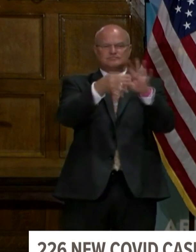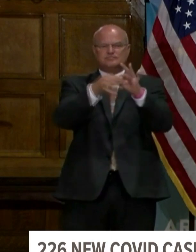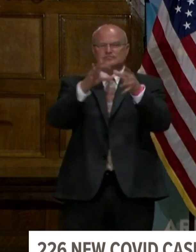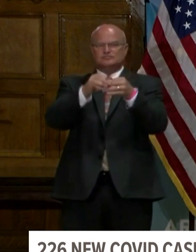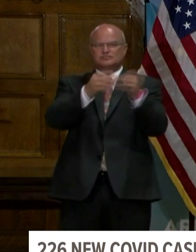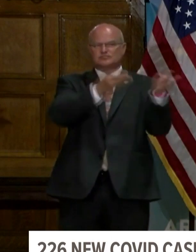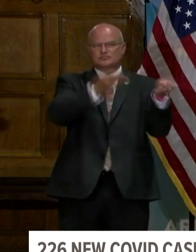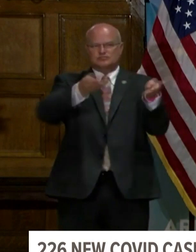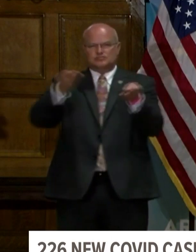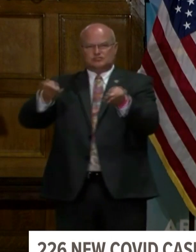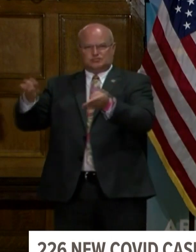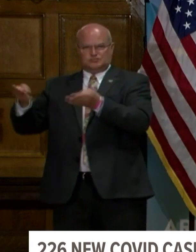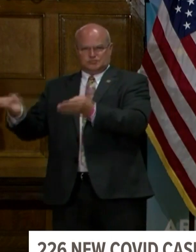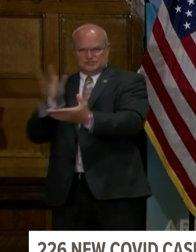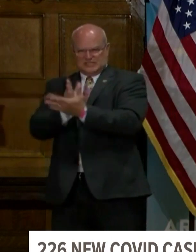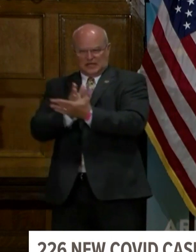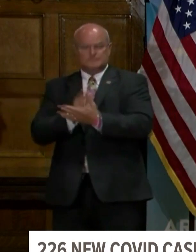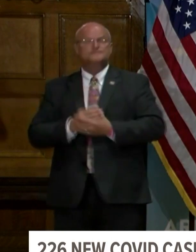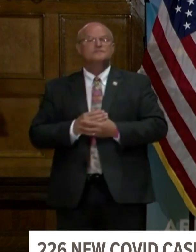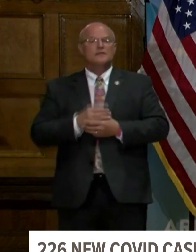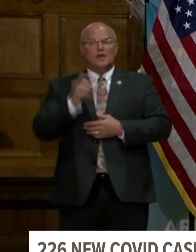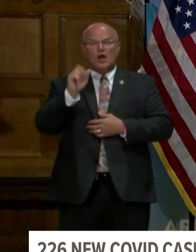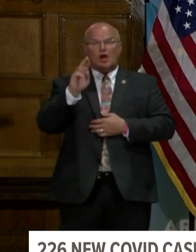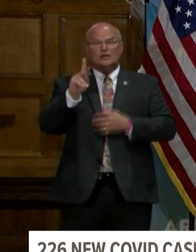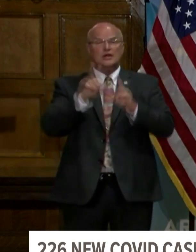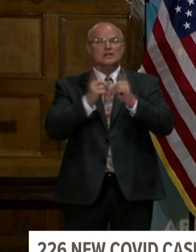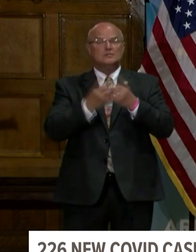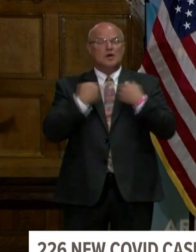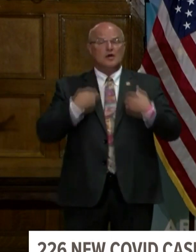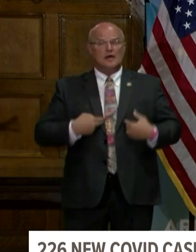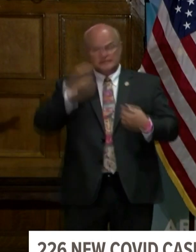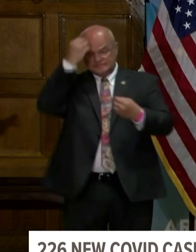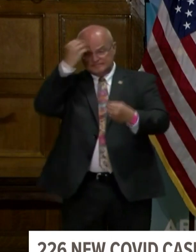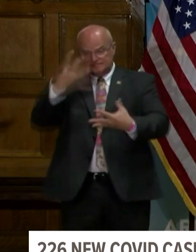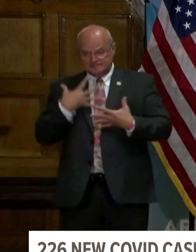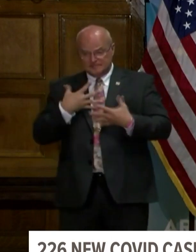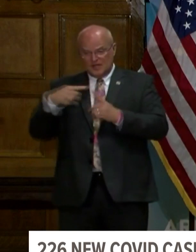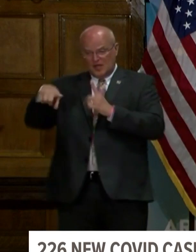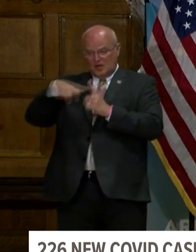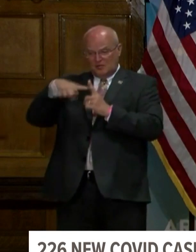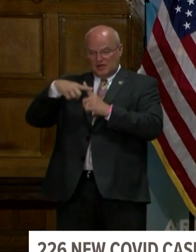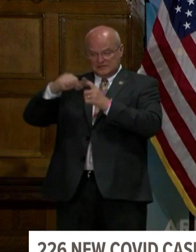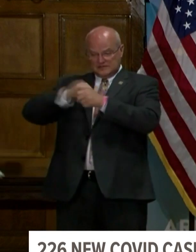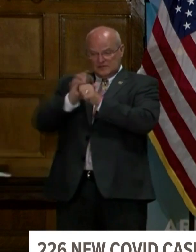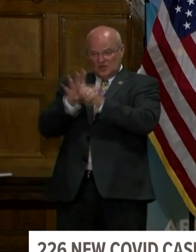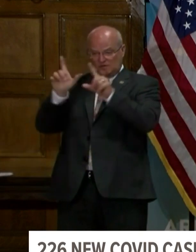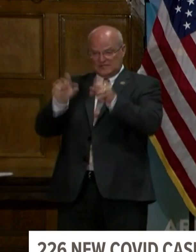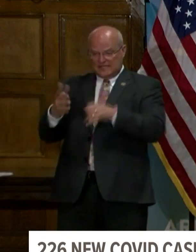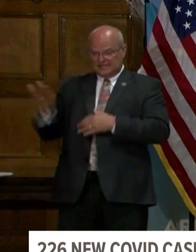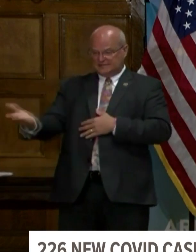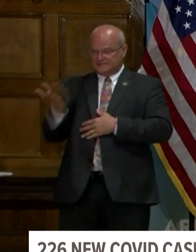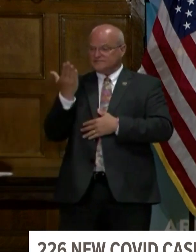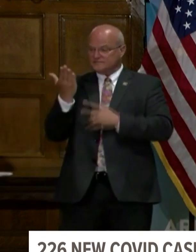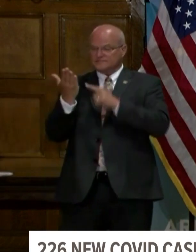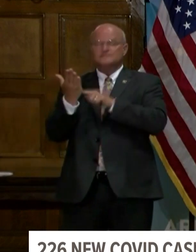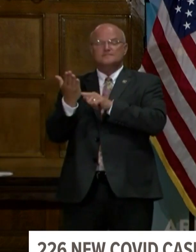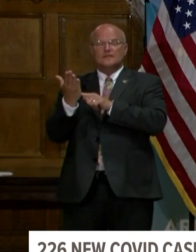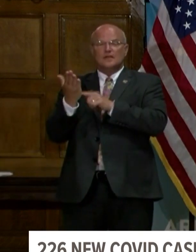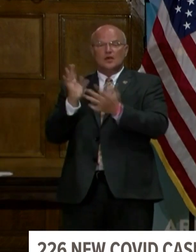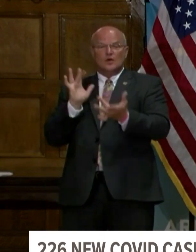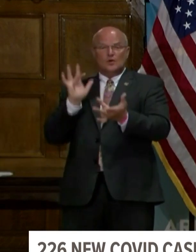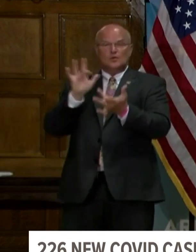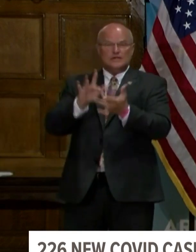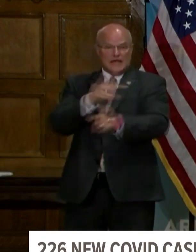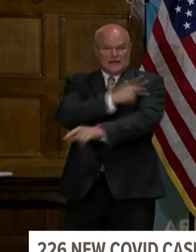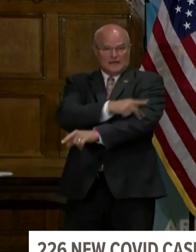transmission. So when the Arkansas Department of Health receives a report of a positive COVID test, then we reach out to